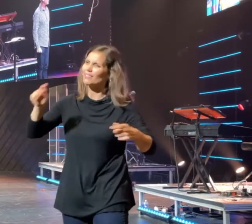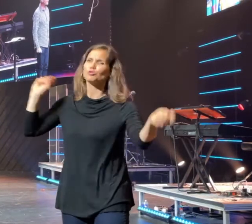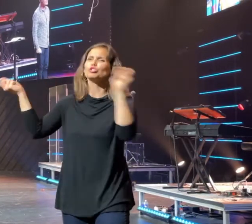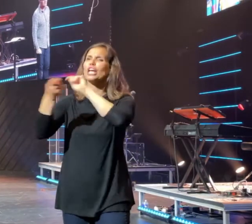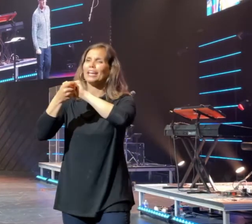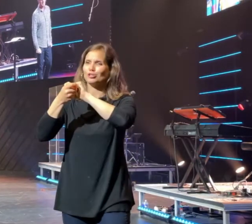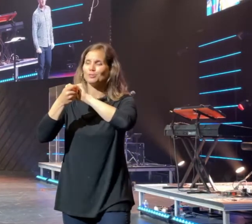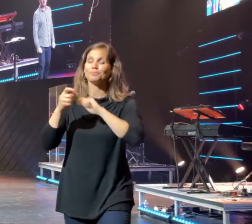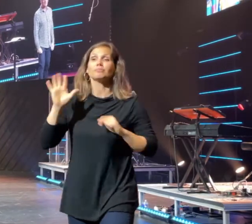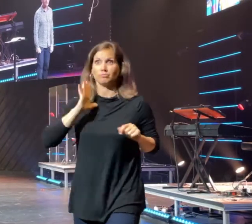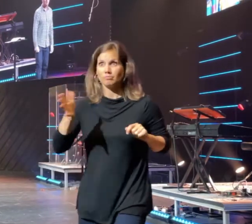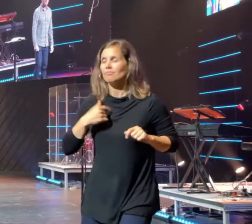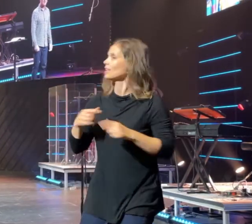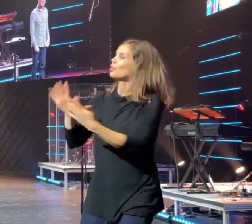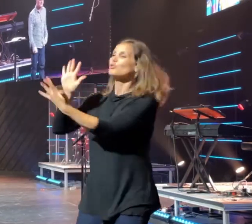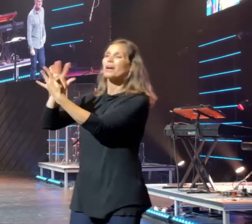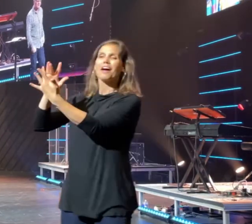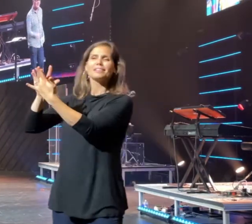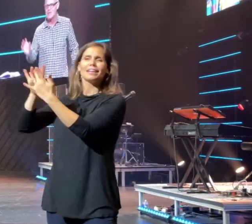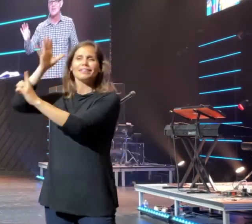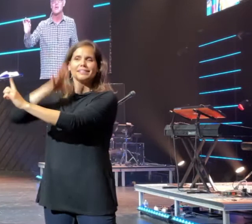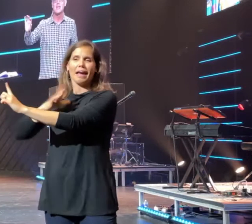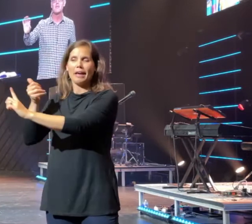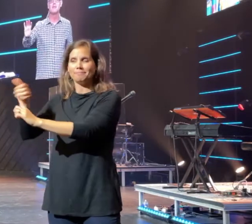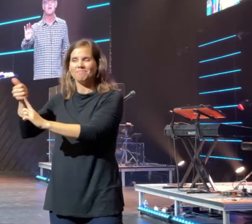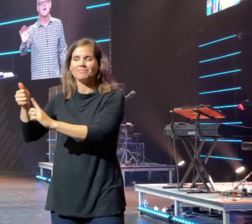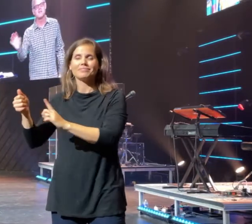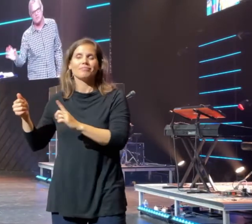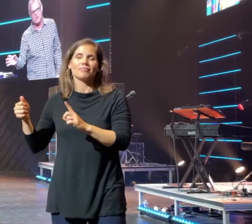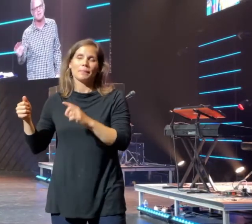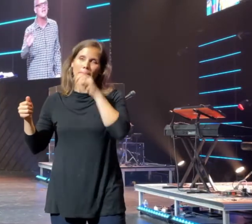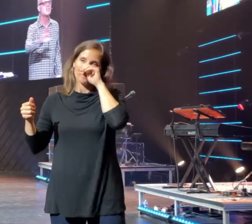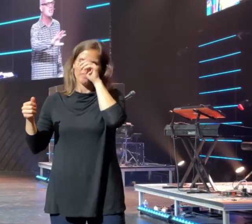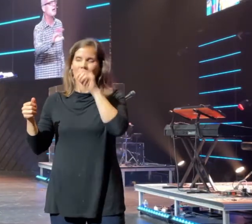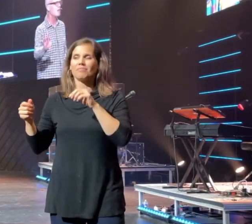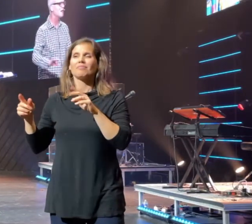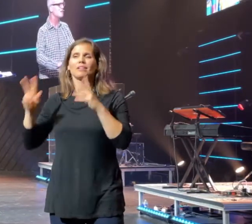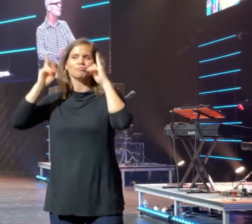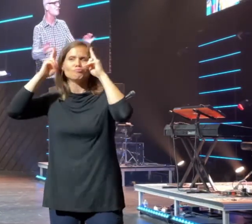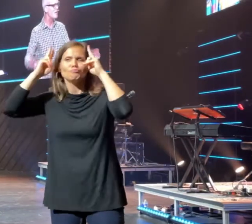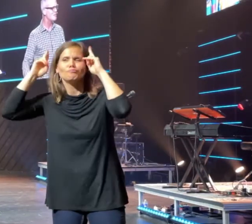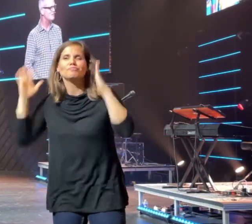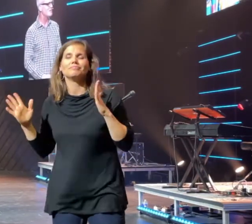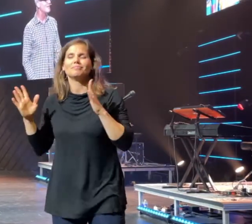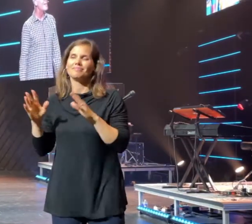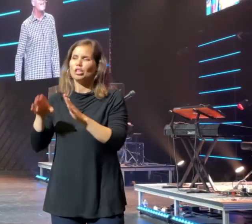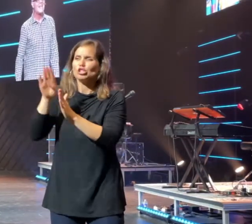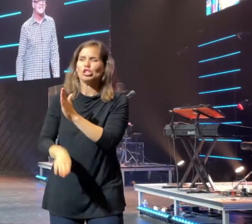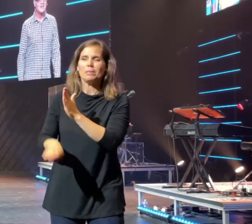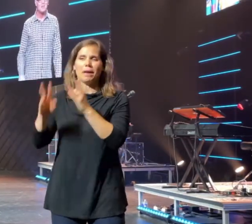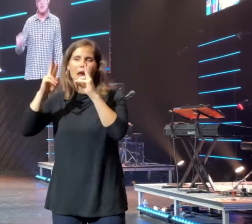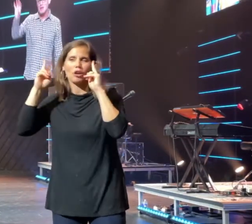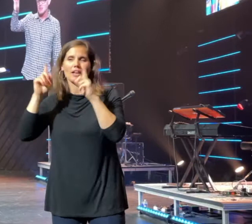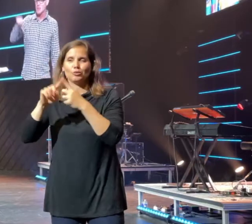I called this guy who I had met as a seminary student who gave, you know, not free, but kind of cheap haircuts to graduate students. And,